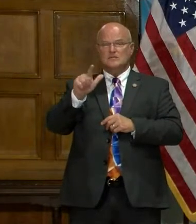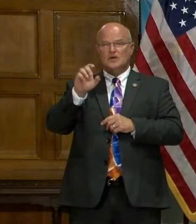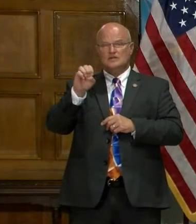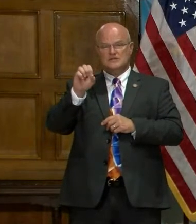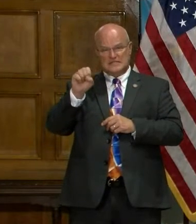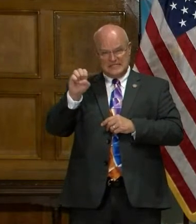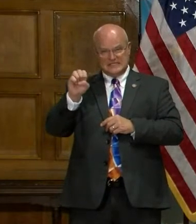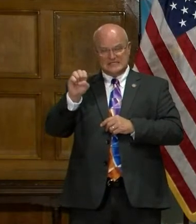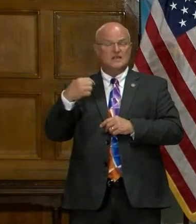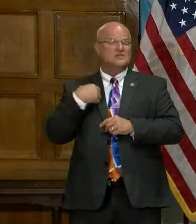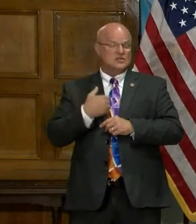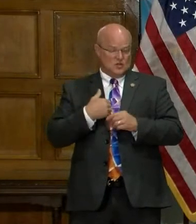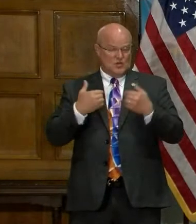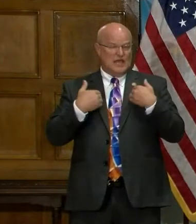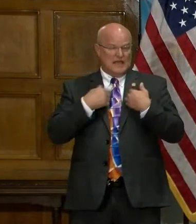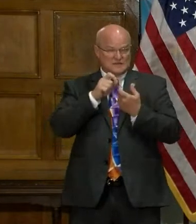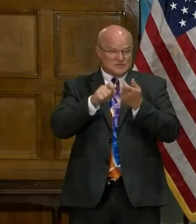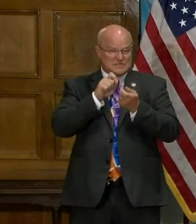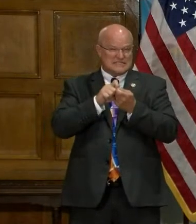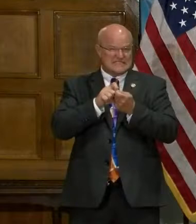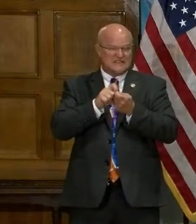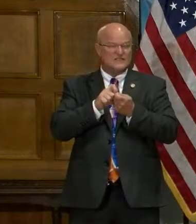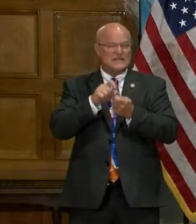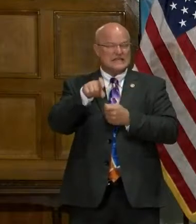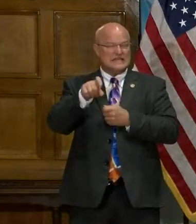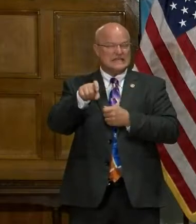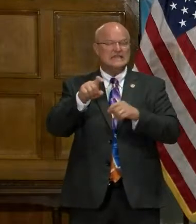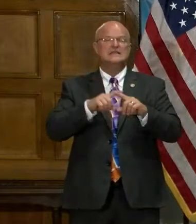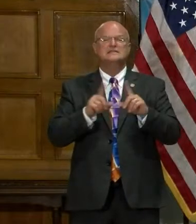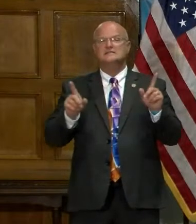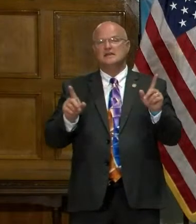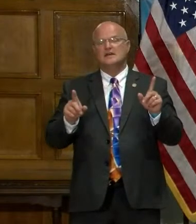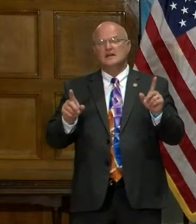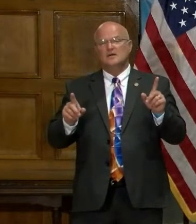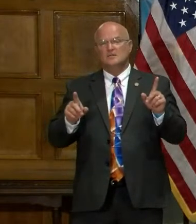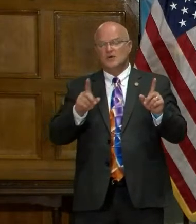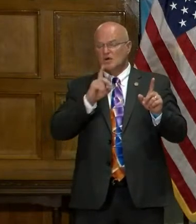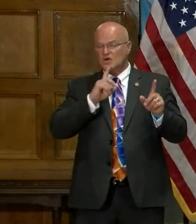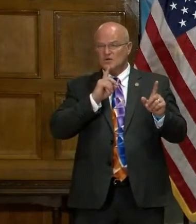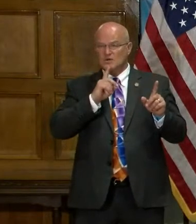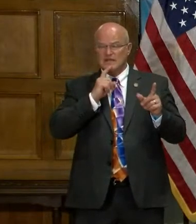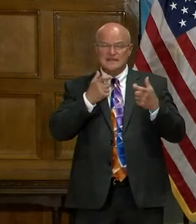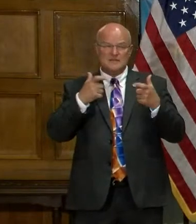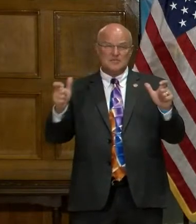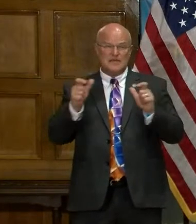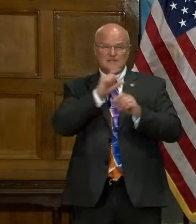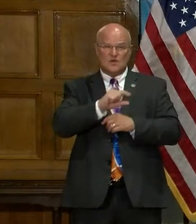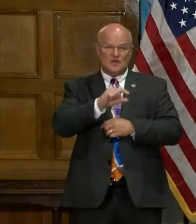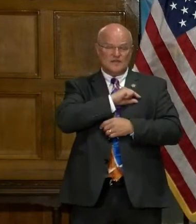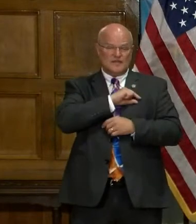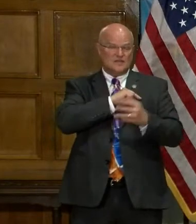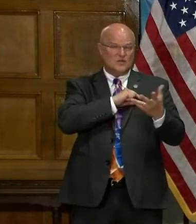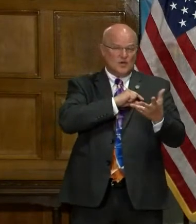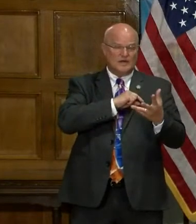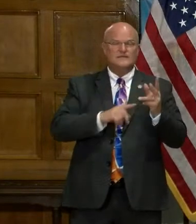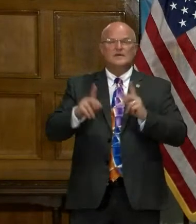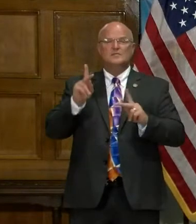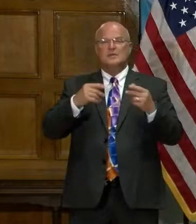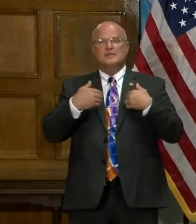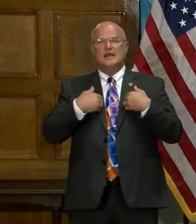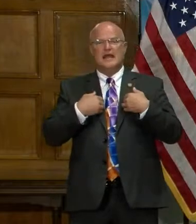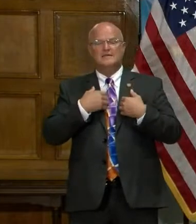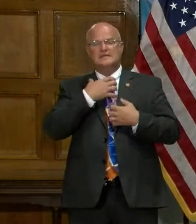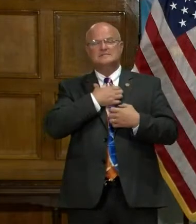etc. So we do have some specific needs, but really the biggest qualification is those who